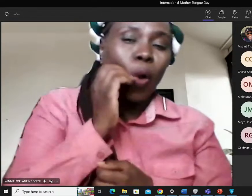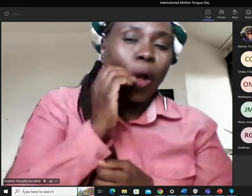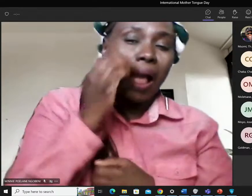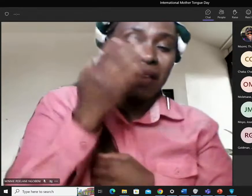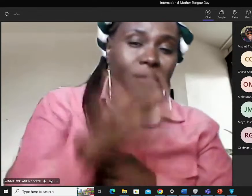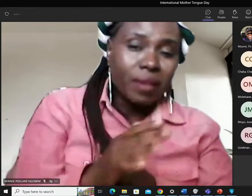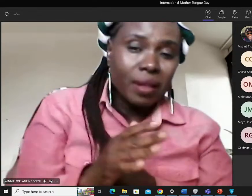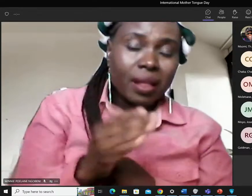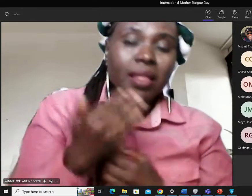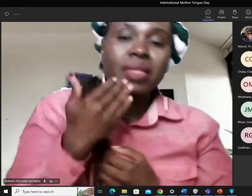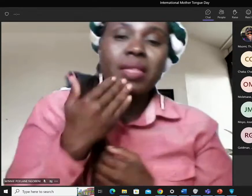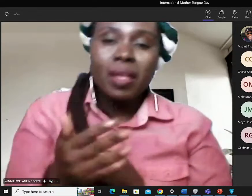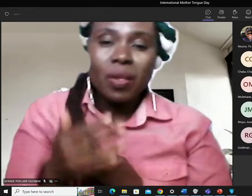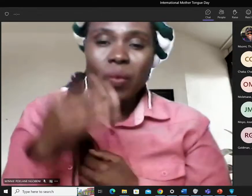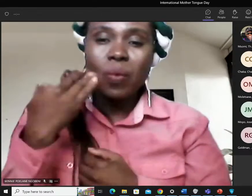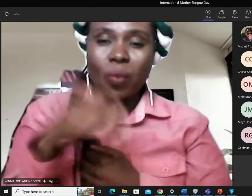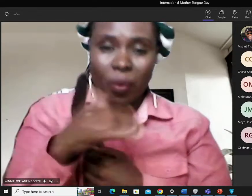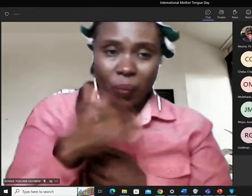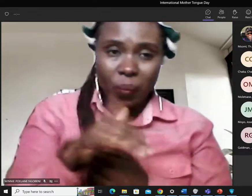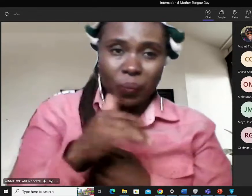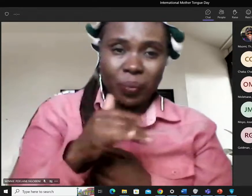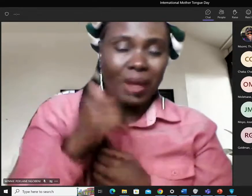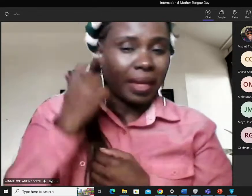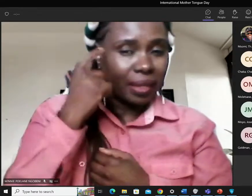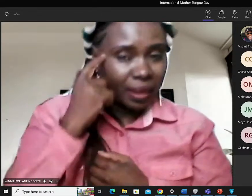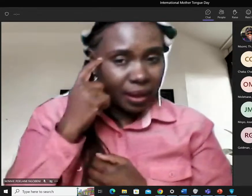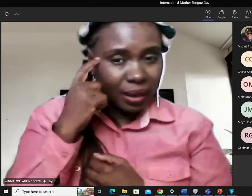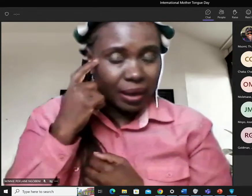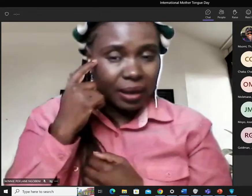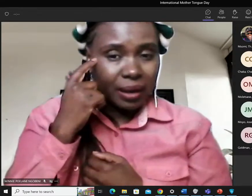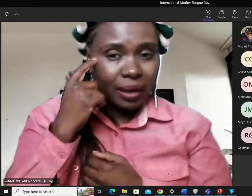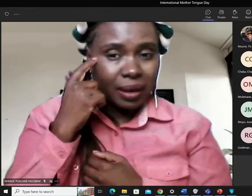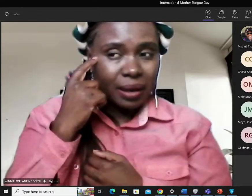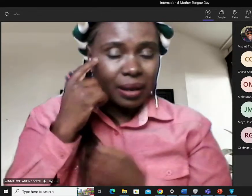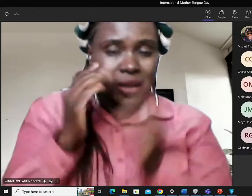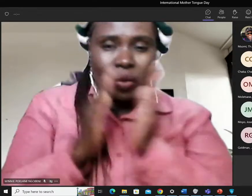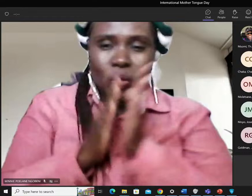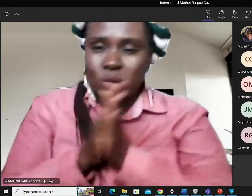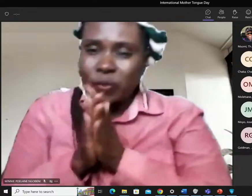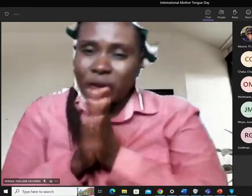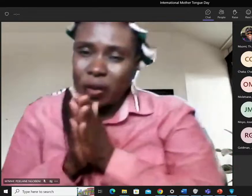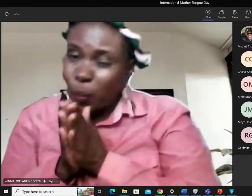Thank you very much. I think it's very inspiring to